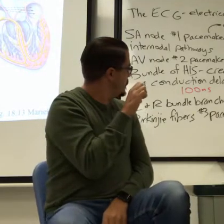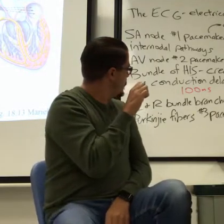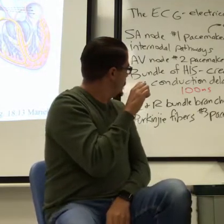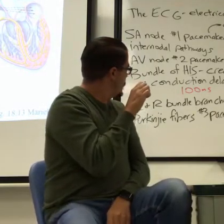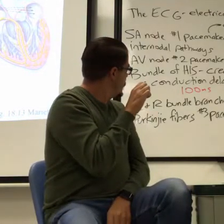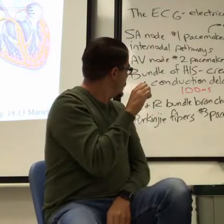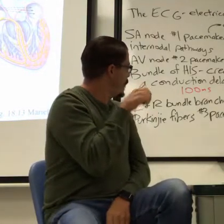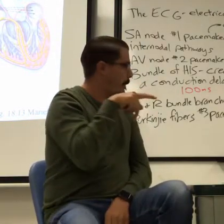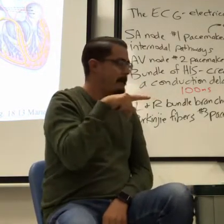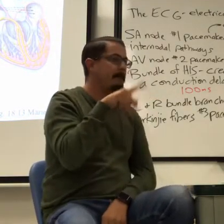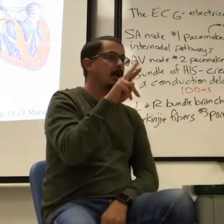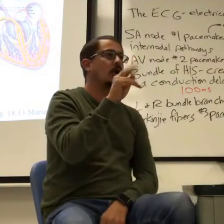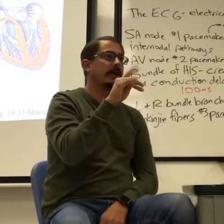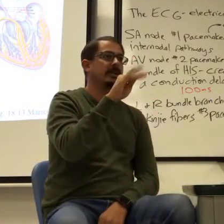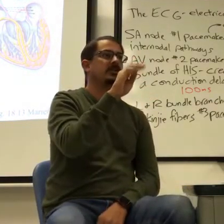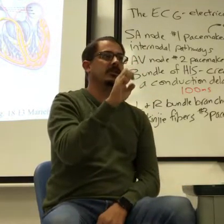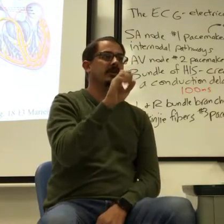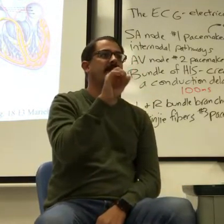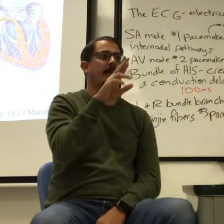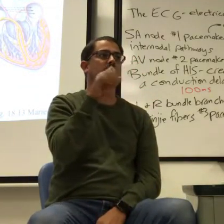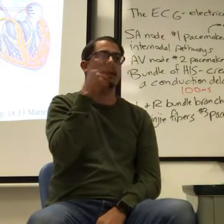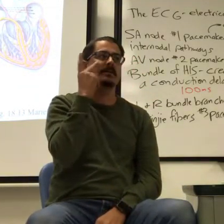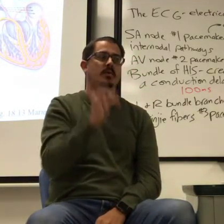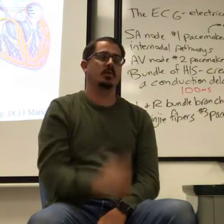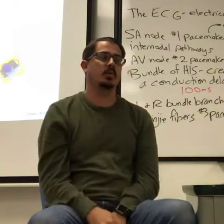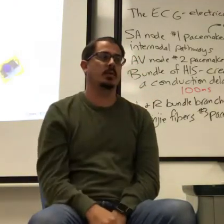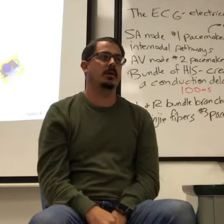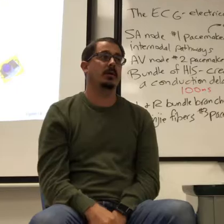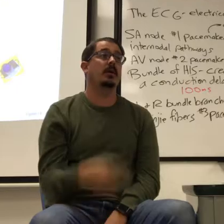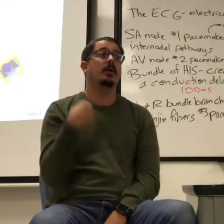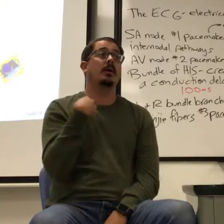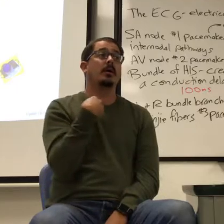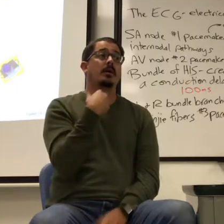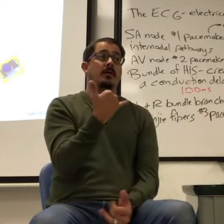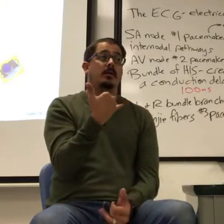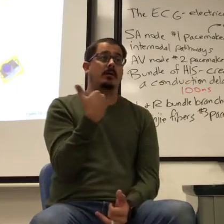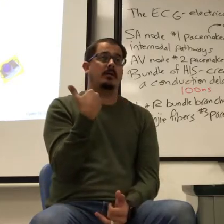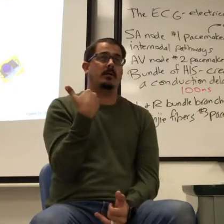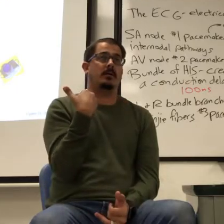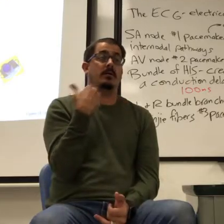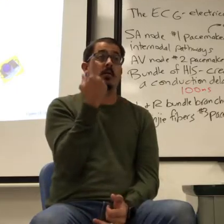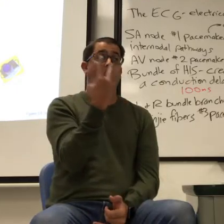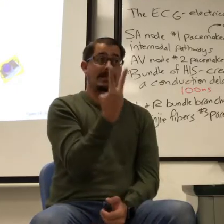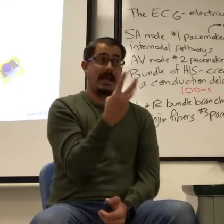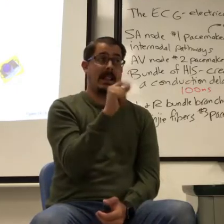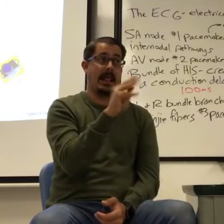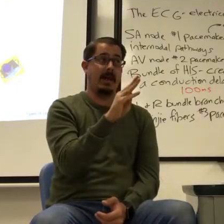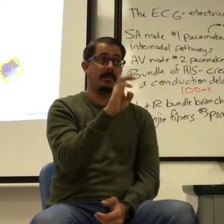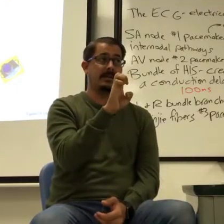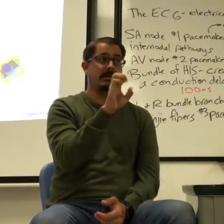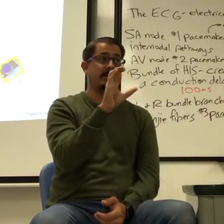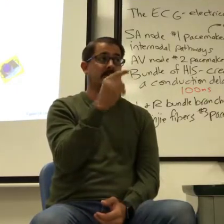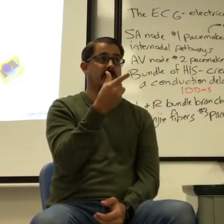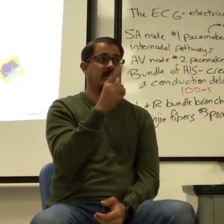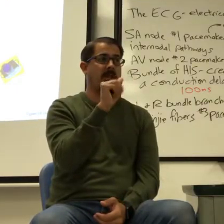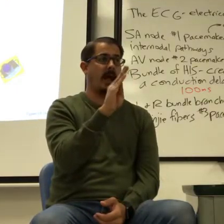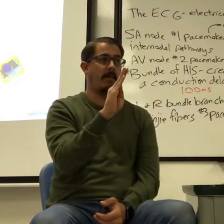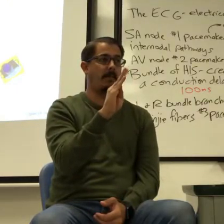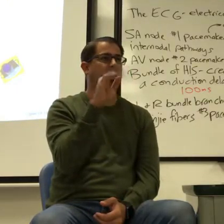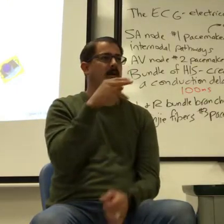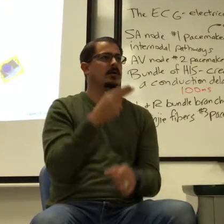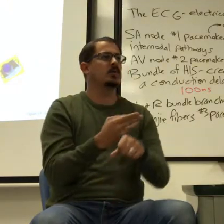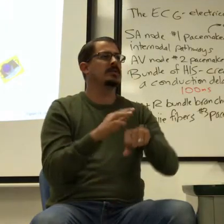Okay, we'll move on from this picture. So what we're gonna do in lab on Wednesday, the ECG lab, we're gonna